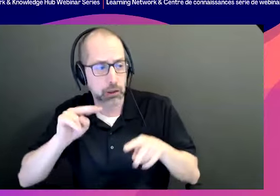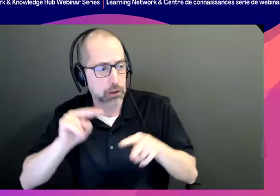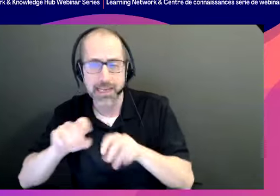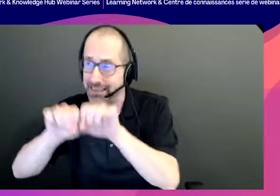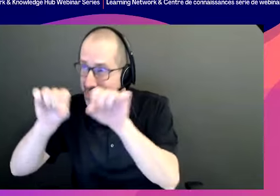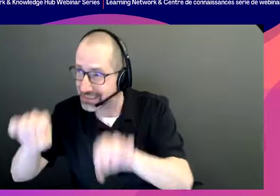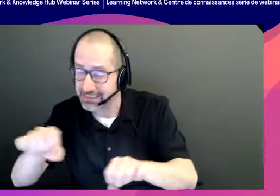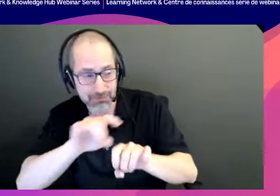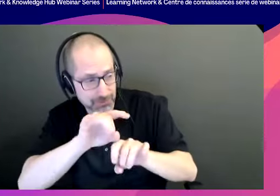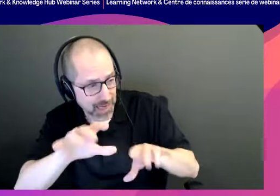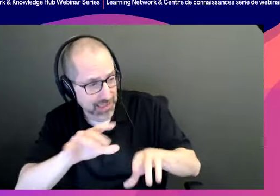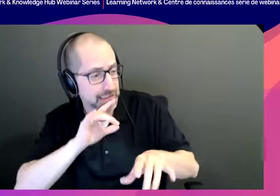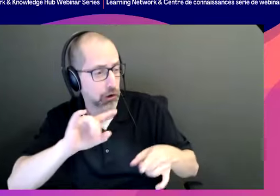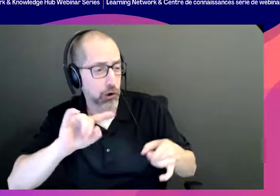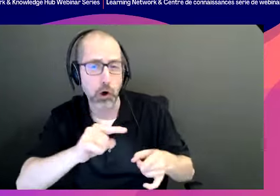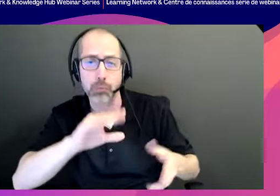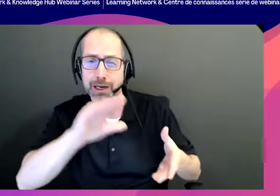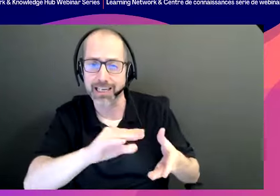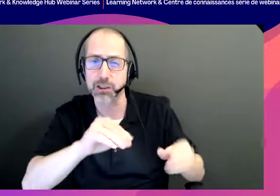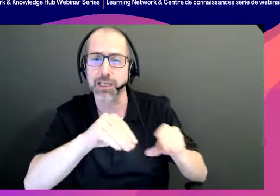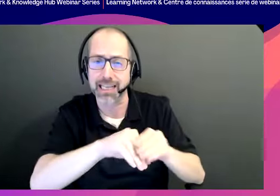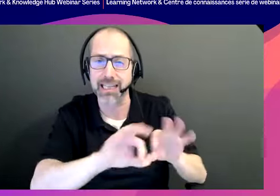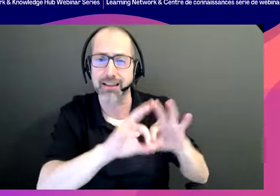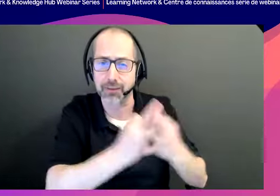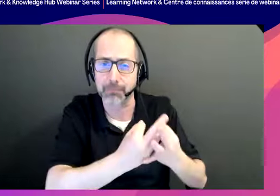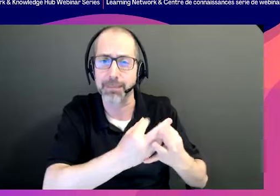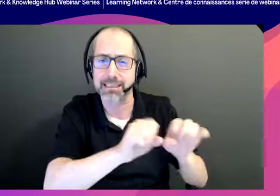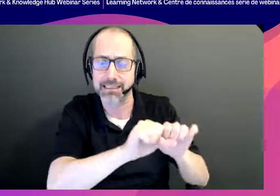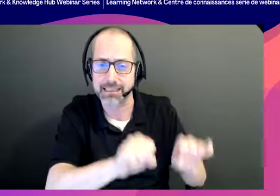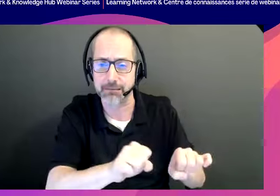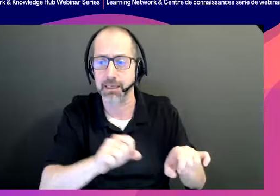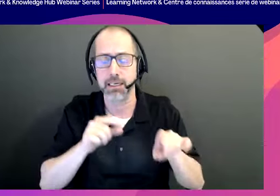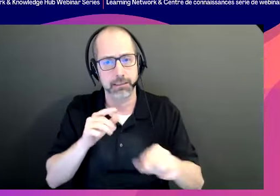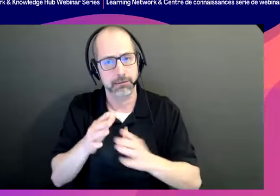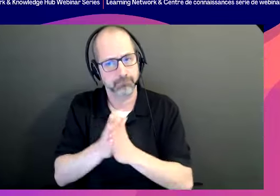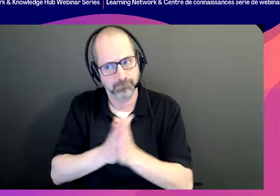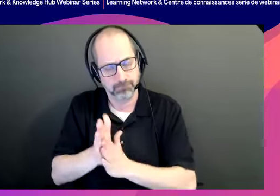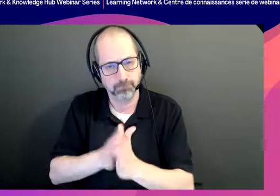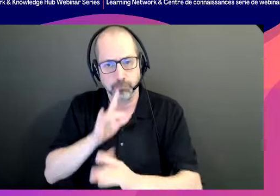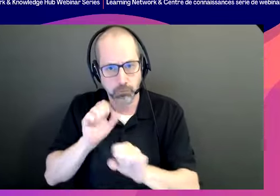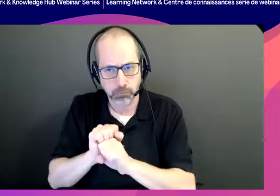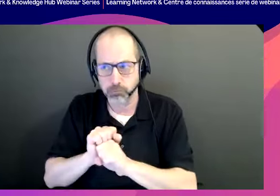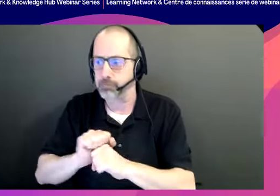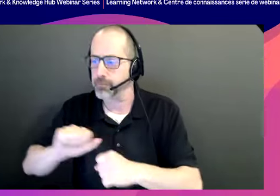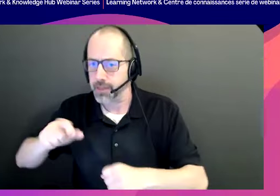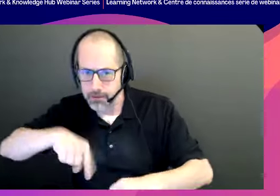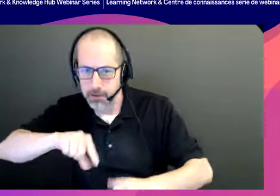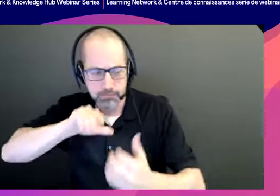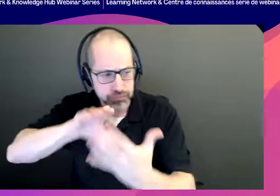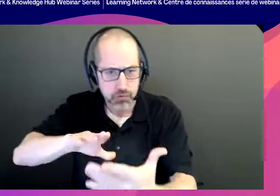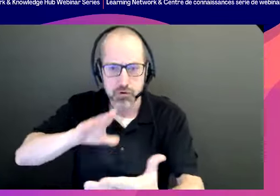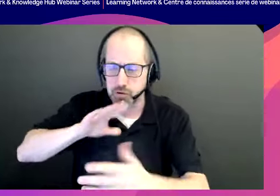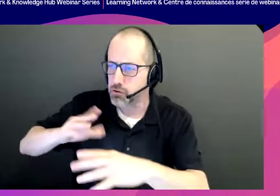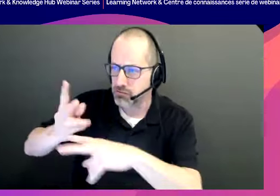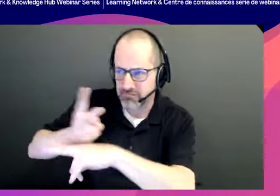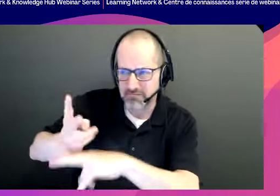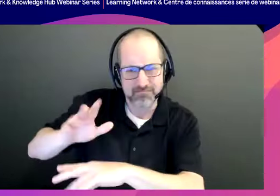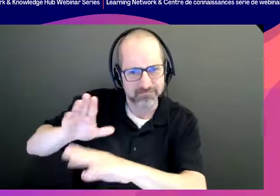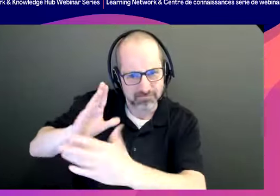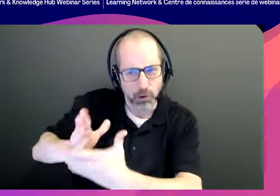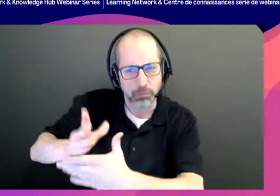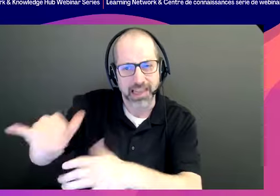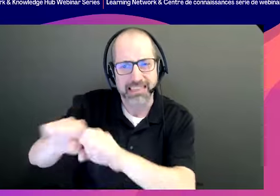system. Lenoy is passionate about community approaches to break down this system and believes in addressing the impact of trauma